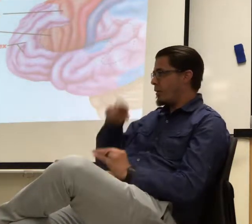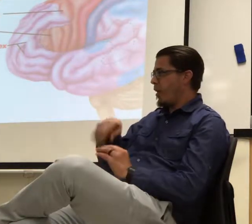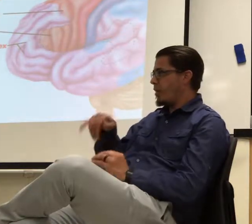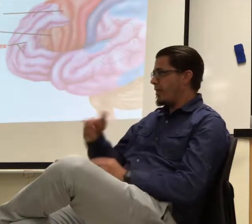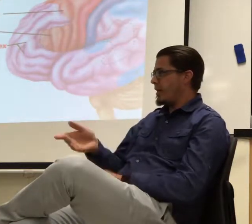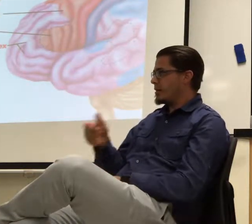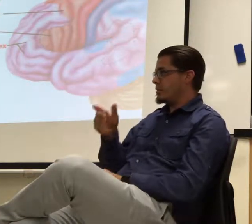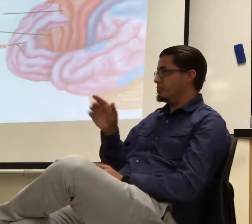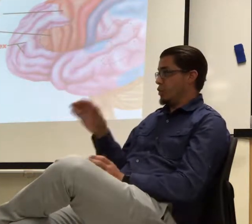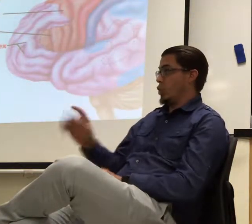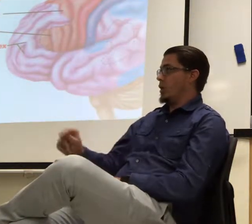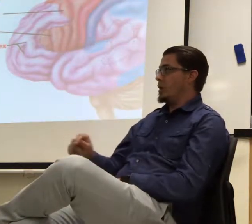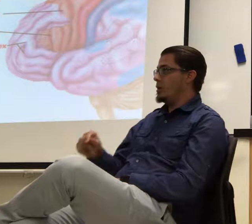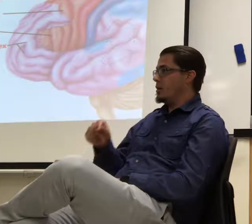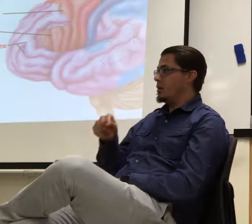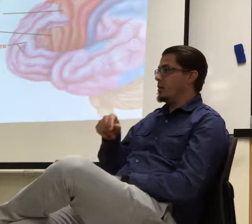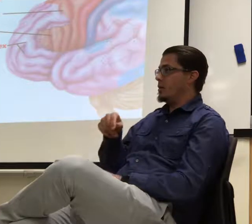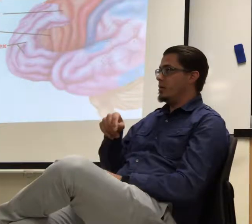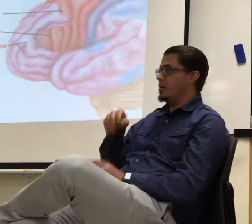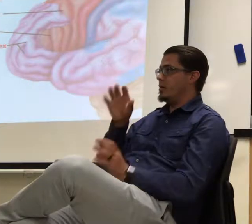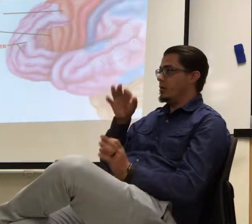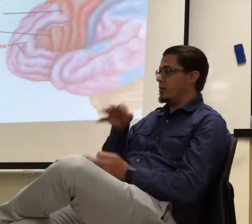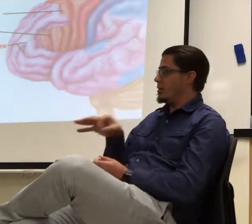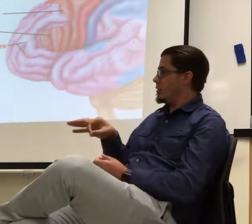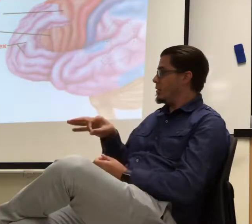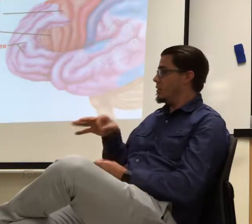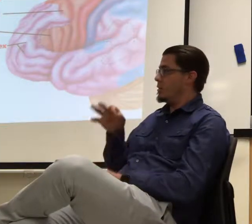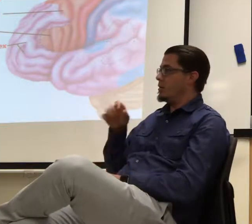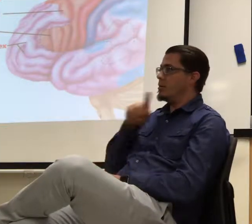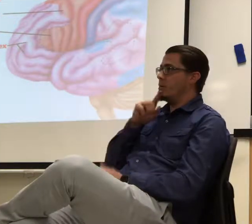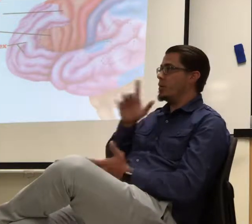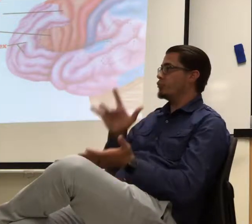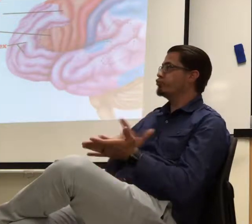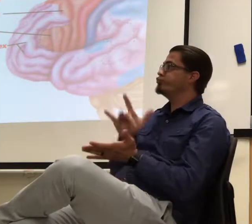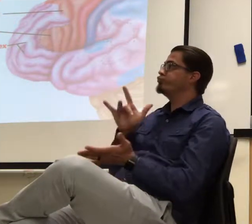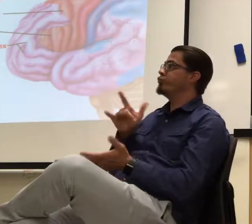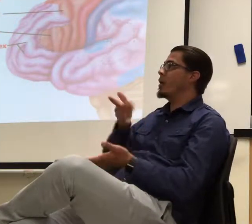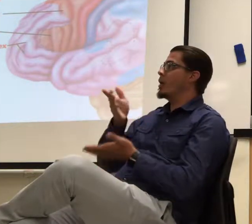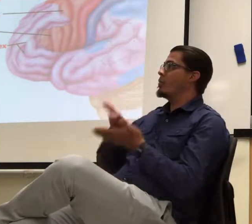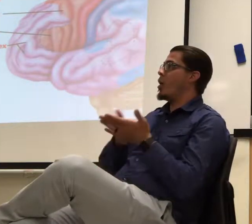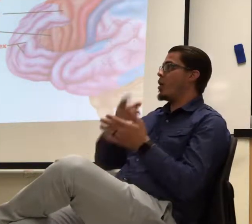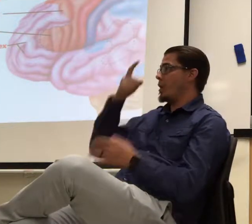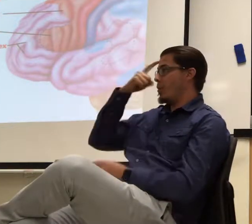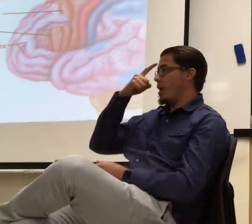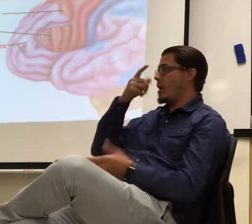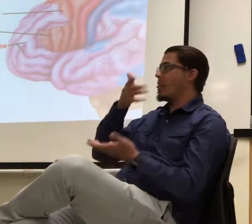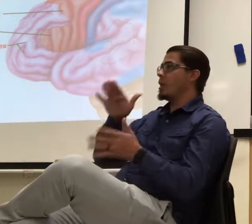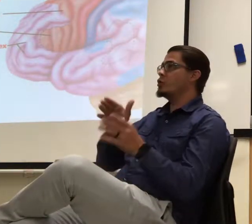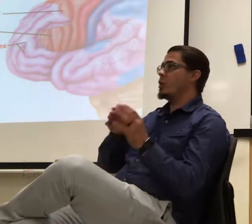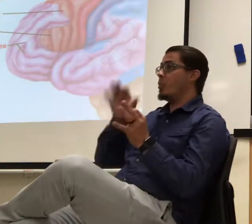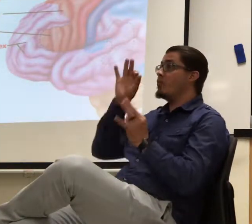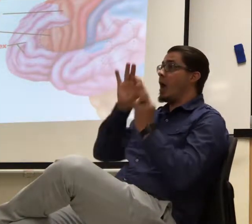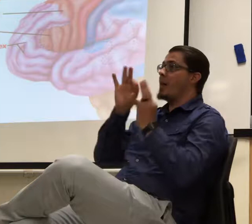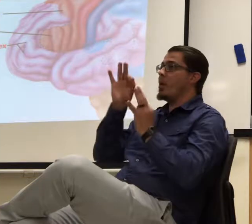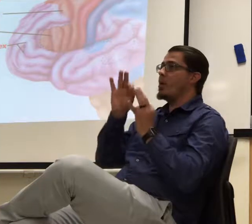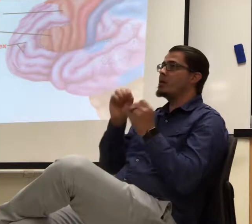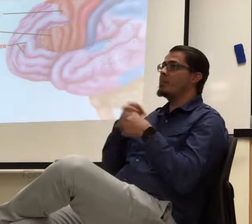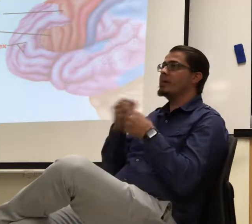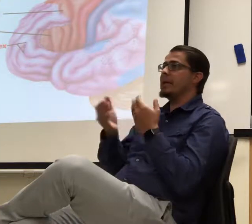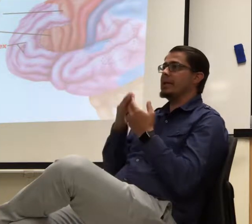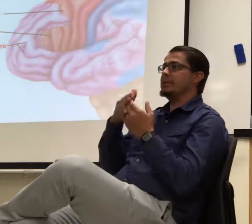you just do it. You know, you just move your eyeballs and you take it for granted. You have a part of the brain that allows you to move your eyeballs, makes it easy for